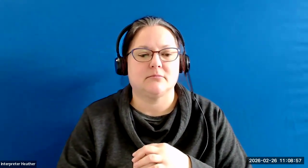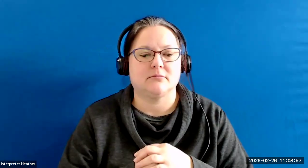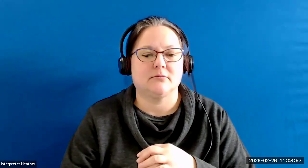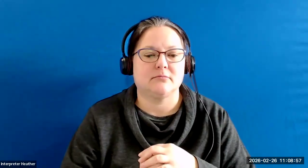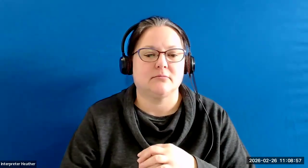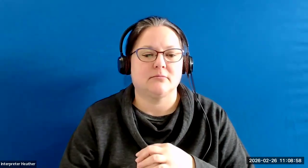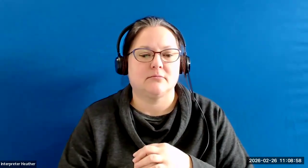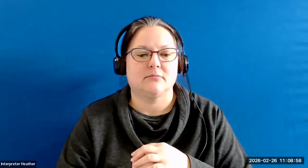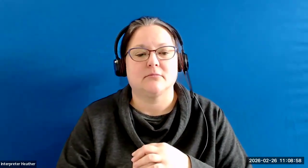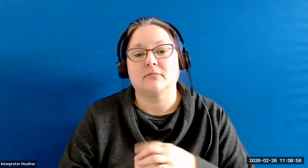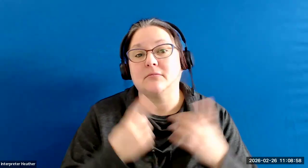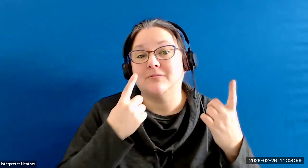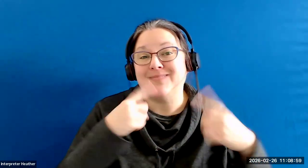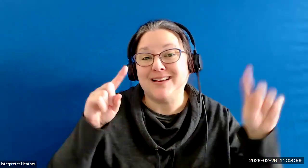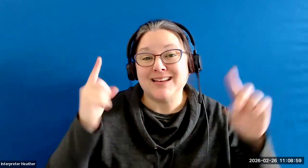yeah,